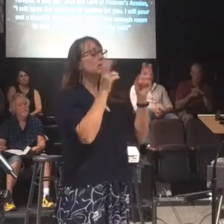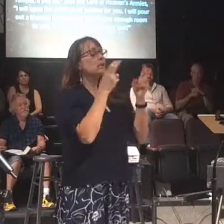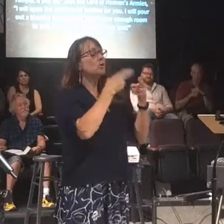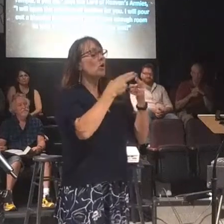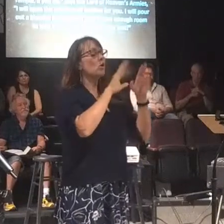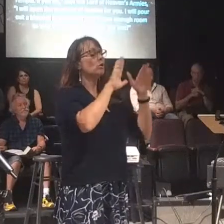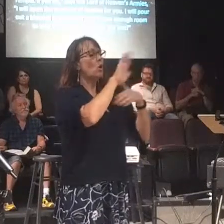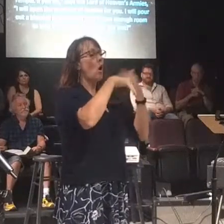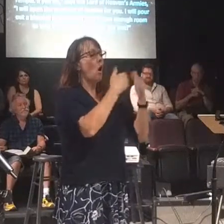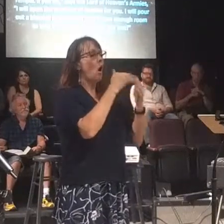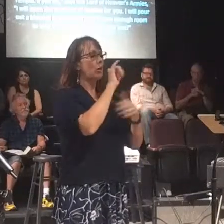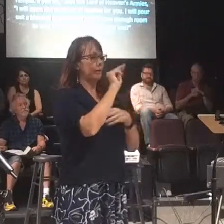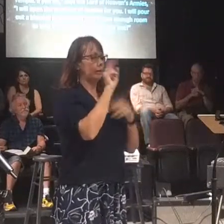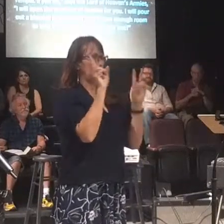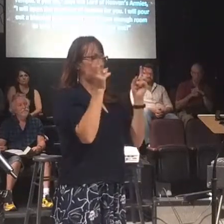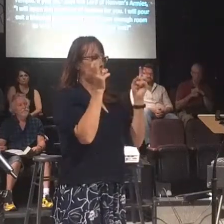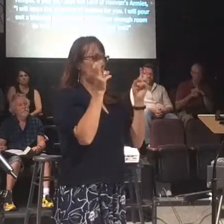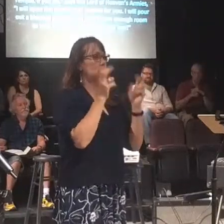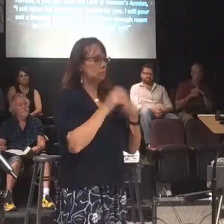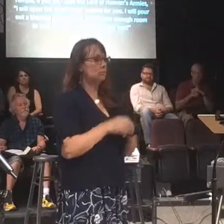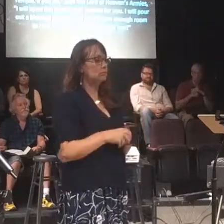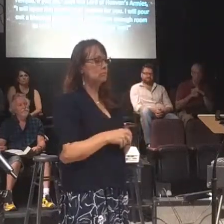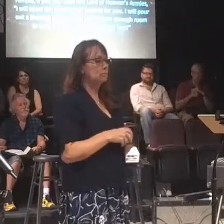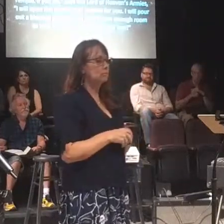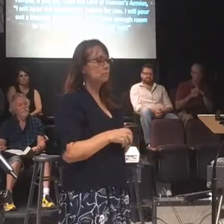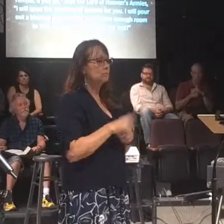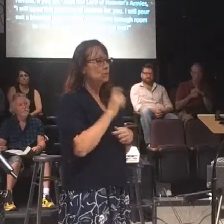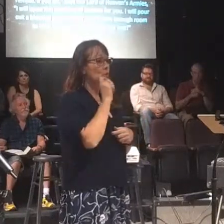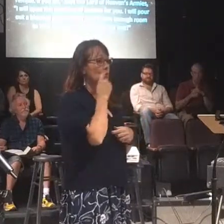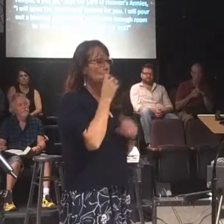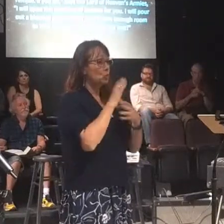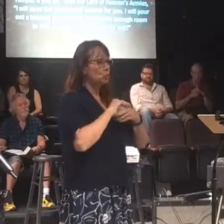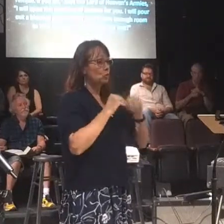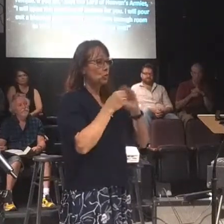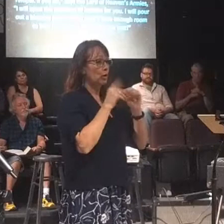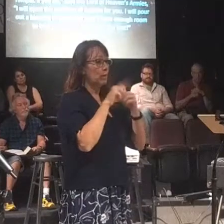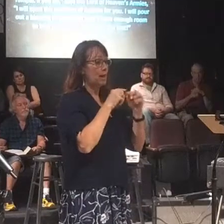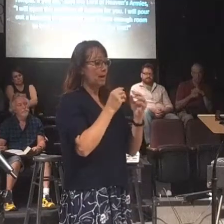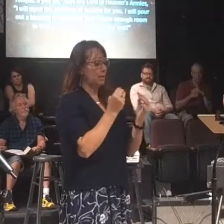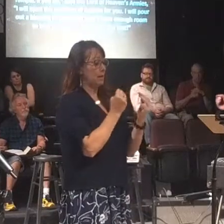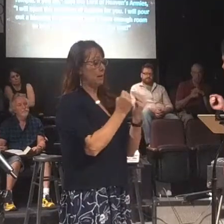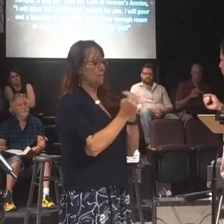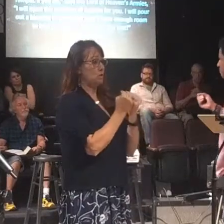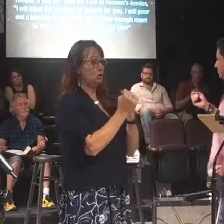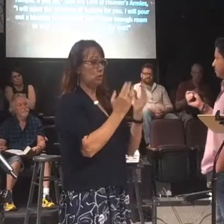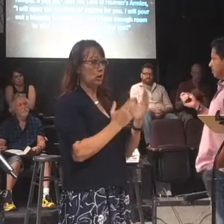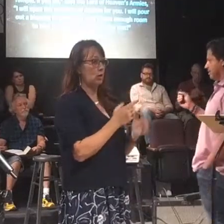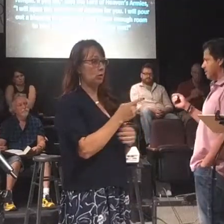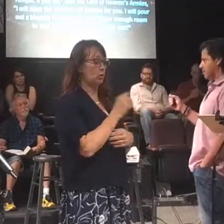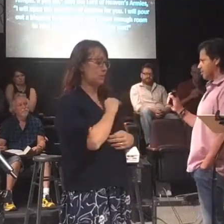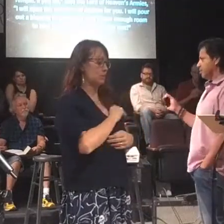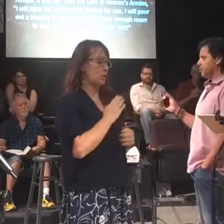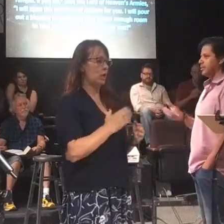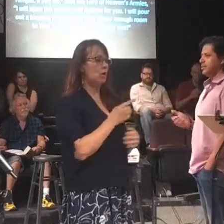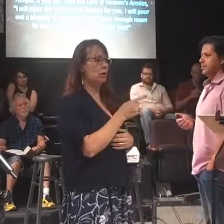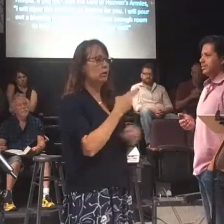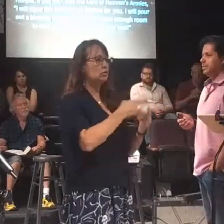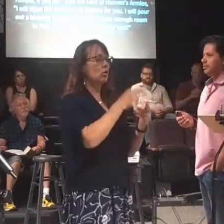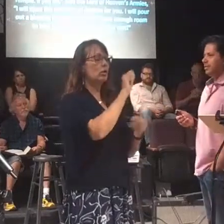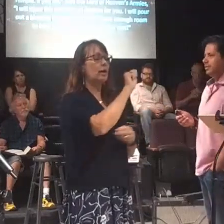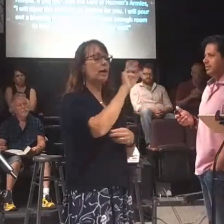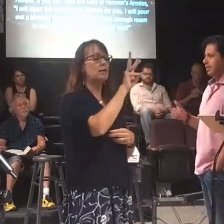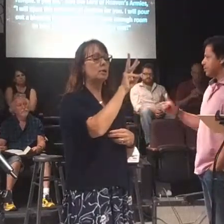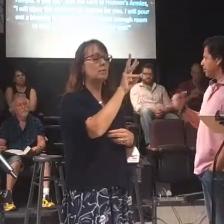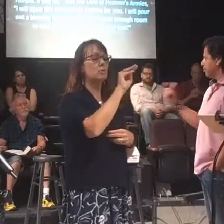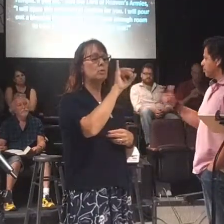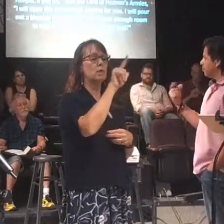there's a really cool story of this missionary called A.W. Milner. He's in the early 20th